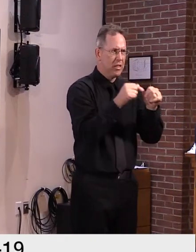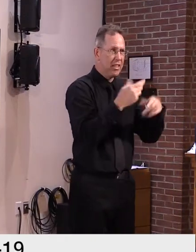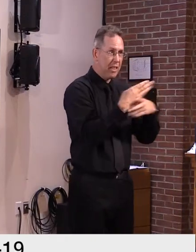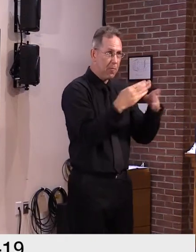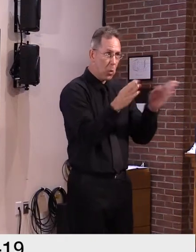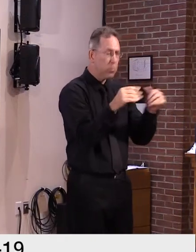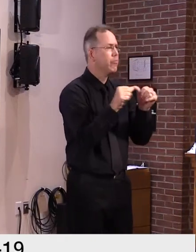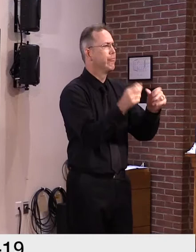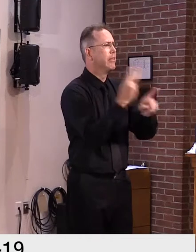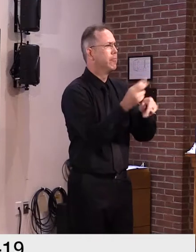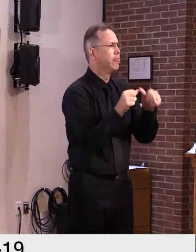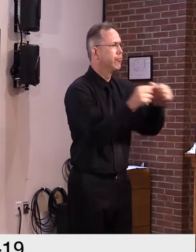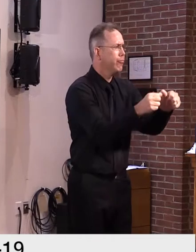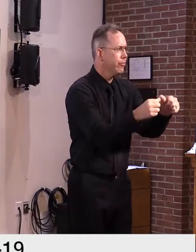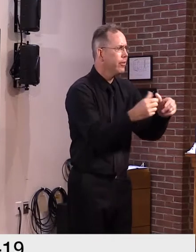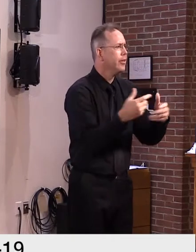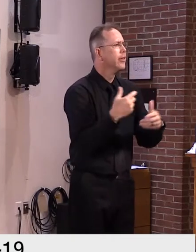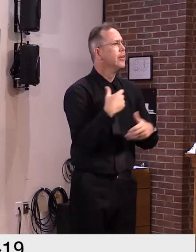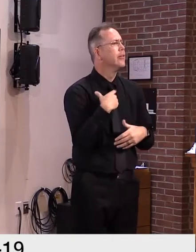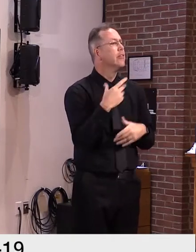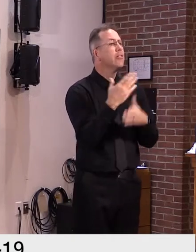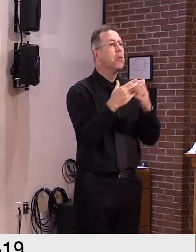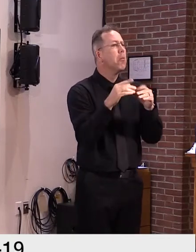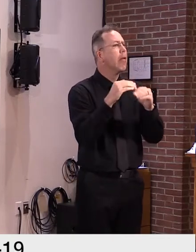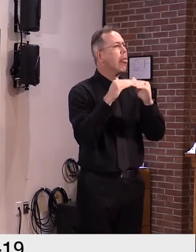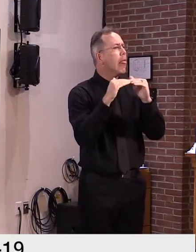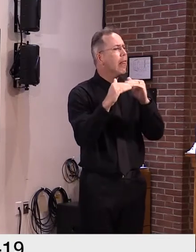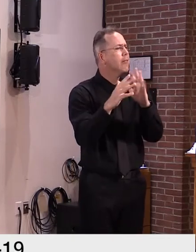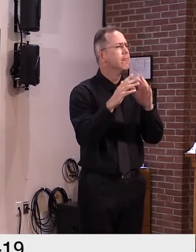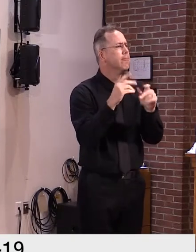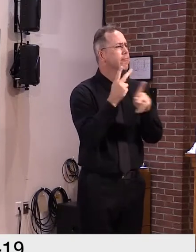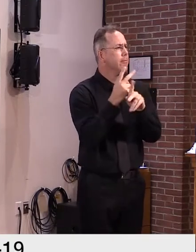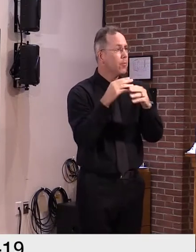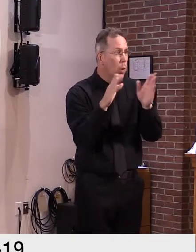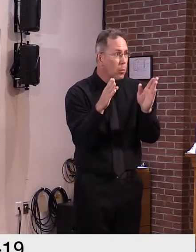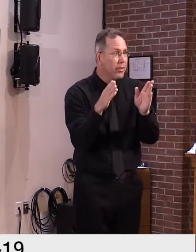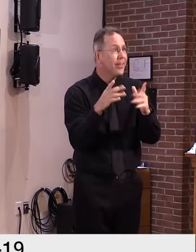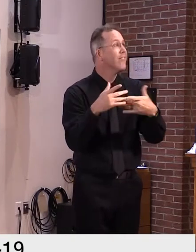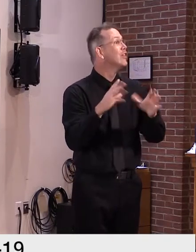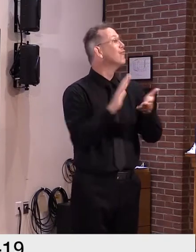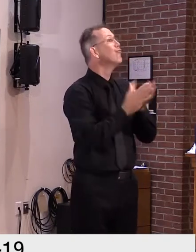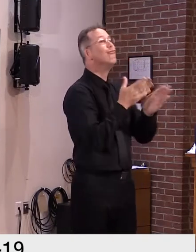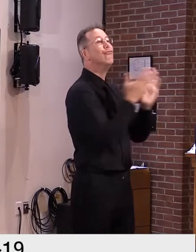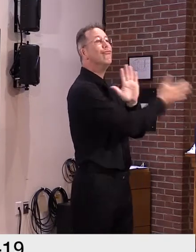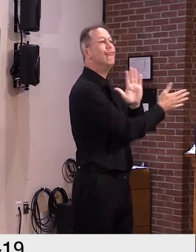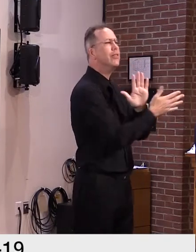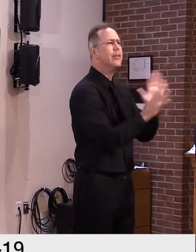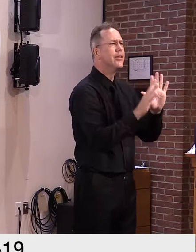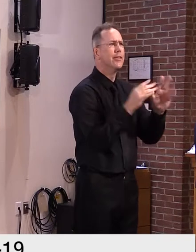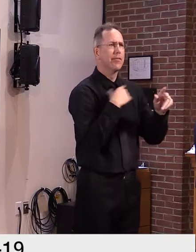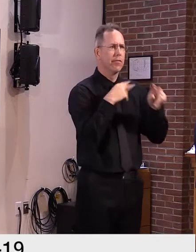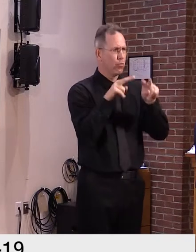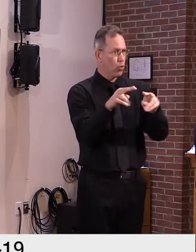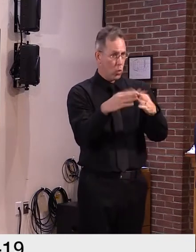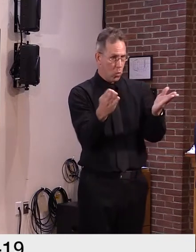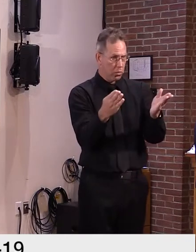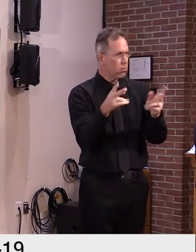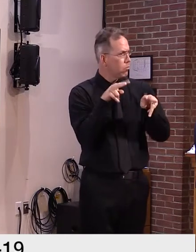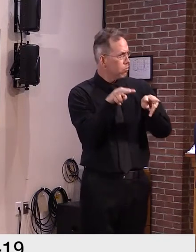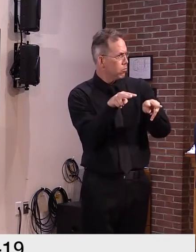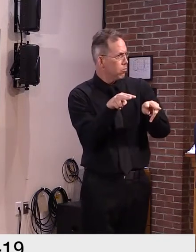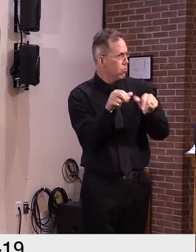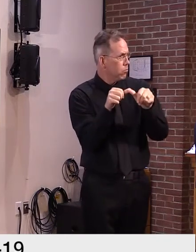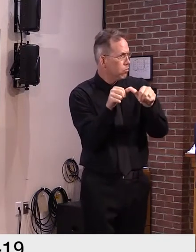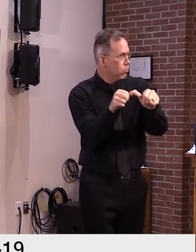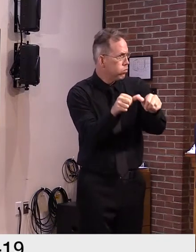sort of a linear progression where it's sort of like we reopen school and mission accomplished and we move on. It's a constant attention to those basic